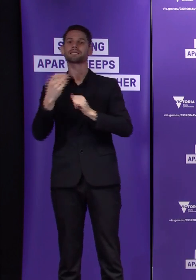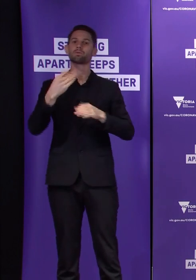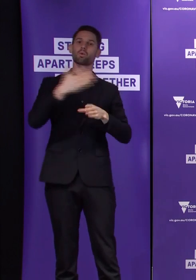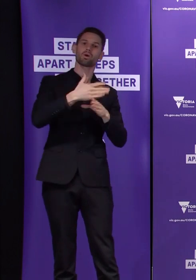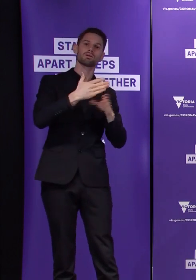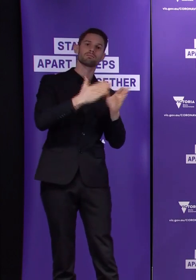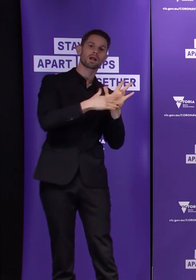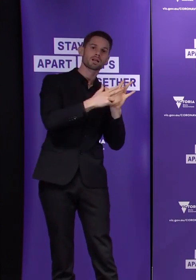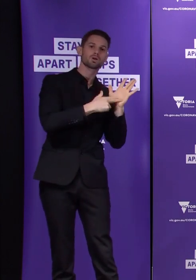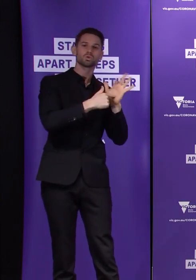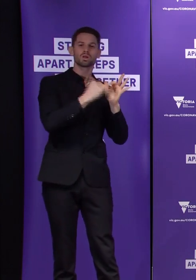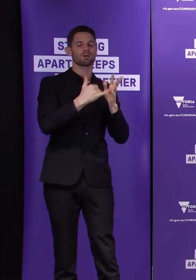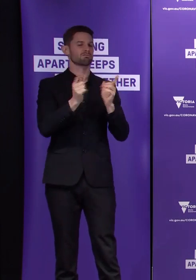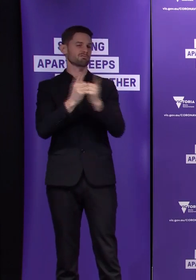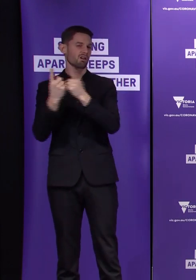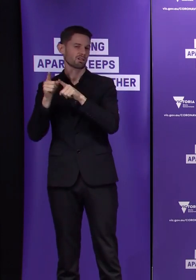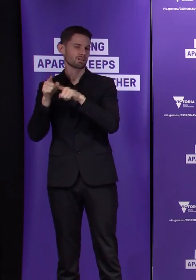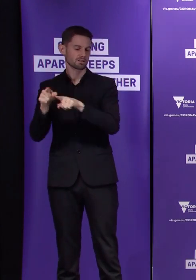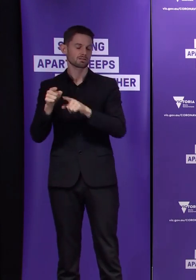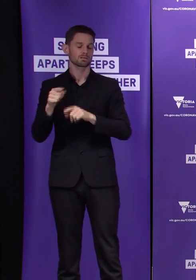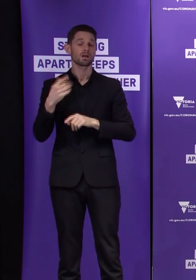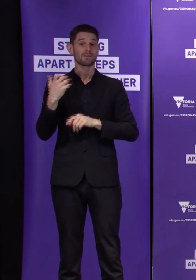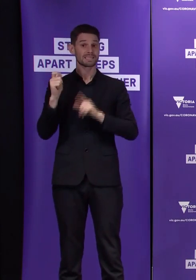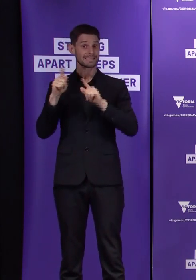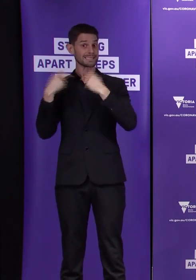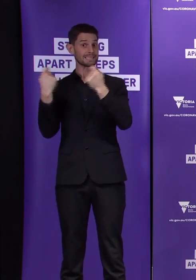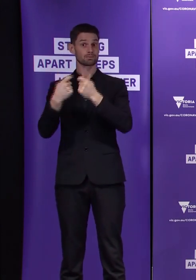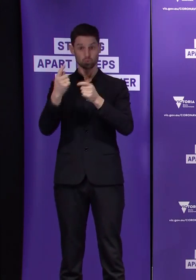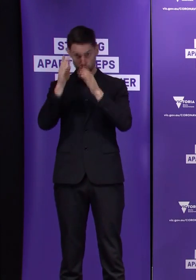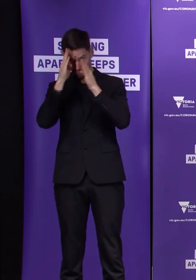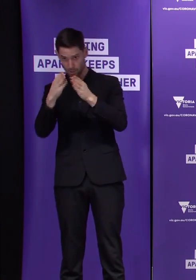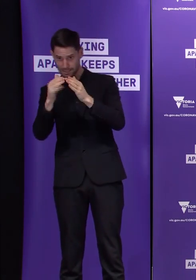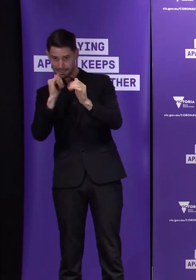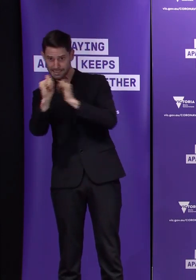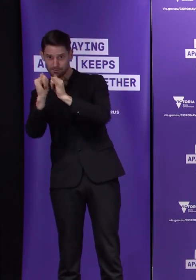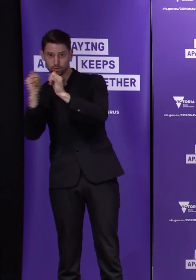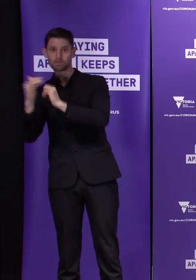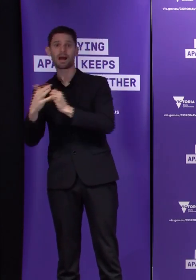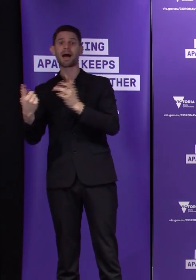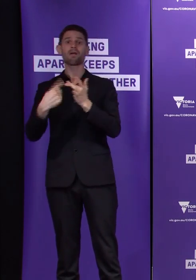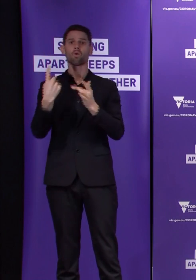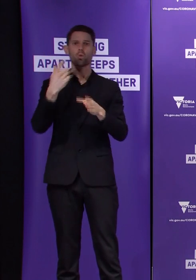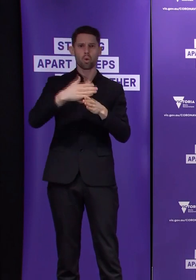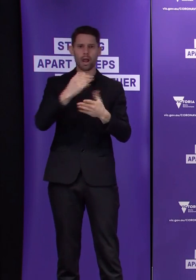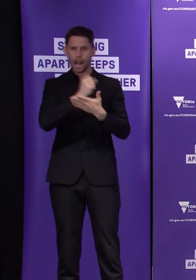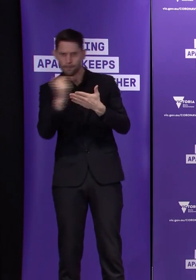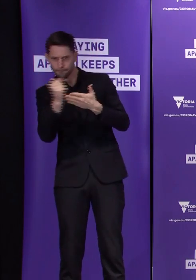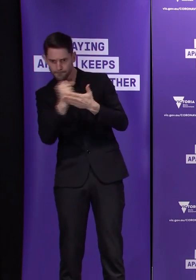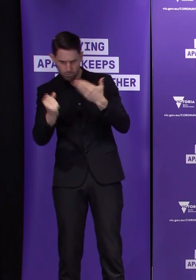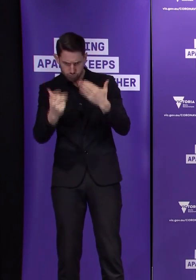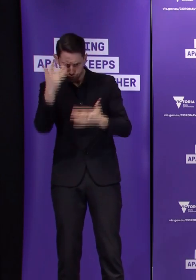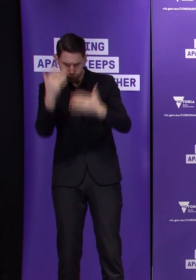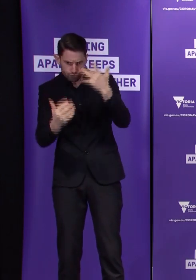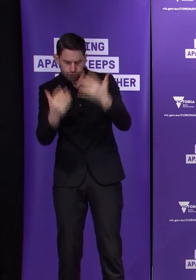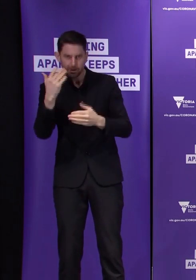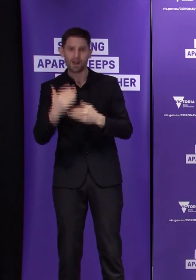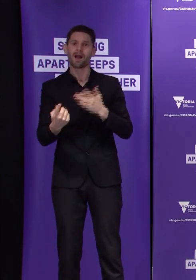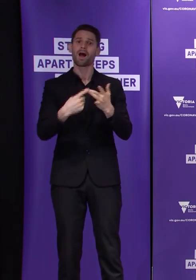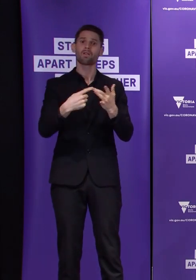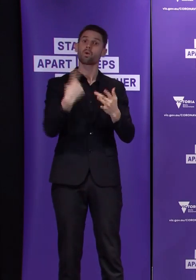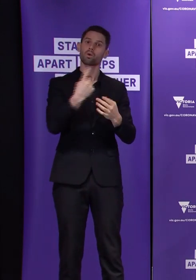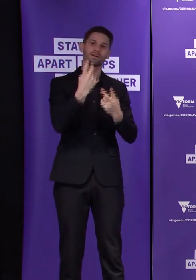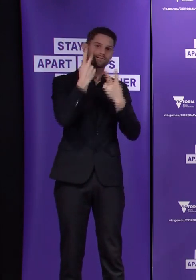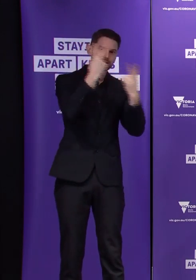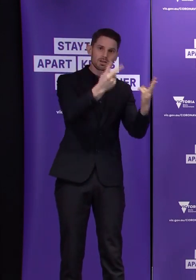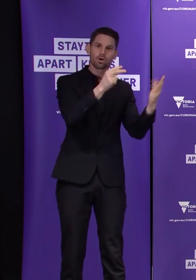teams, there are people doing interviews, there are people doing data management, there are people doing door knocking